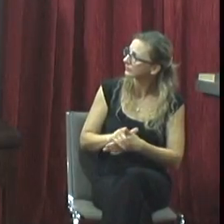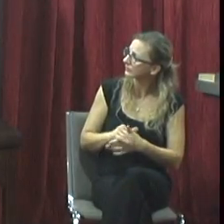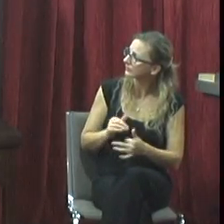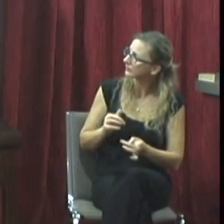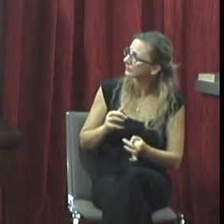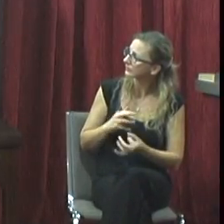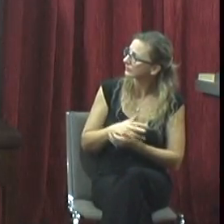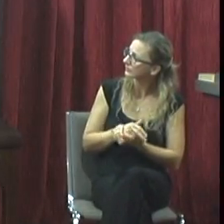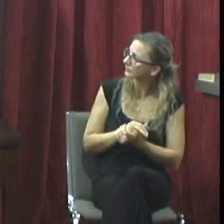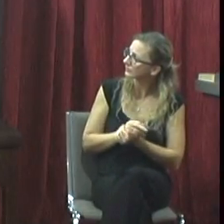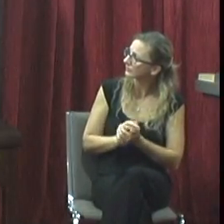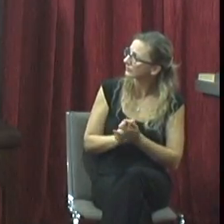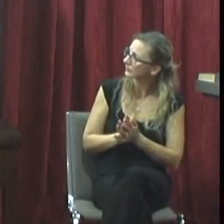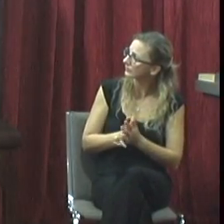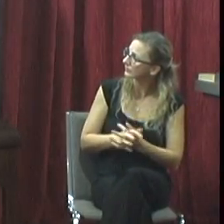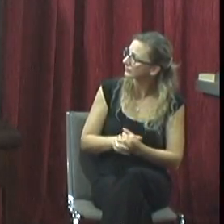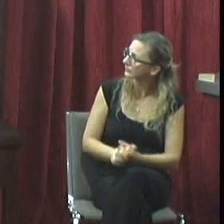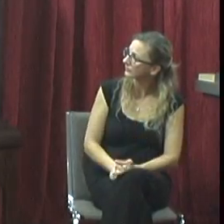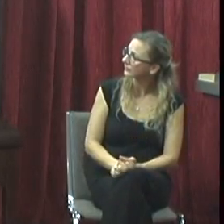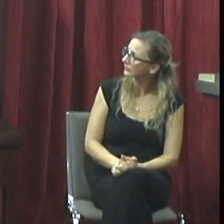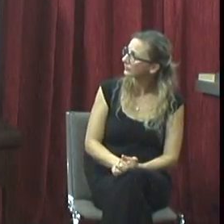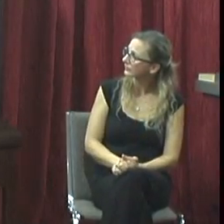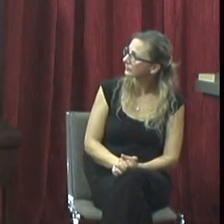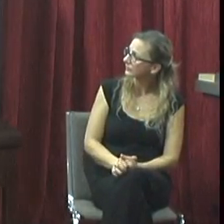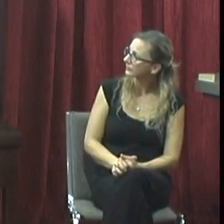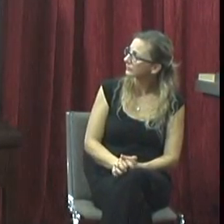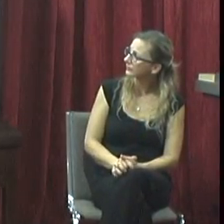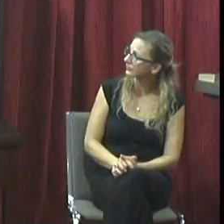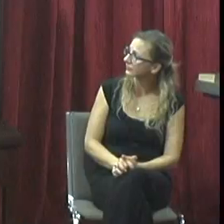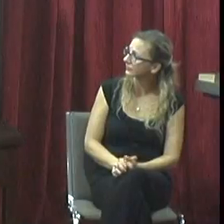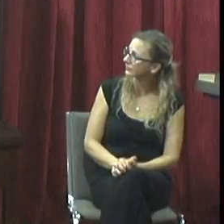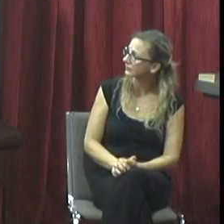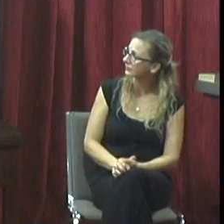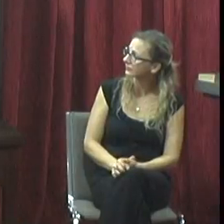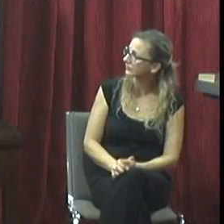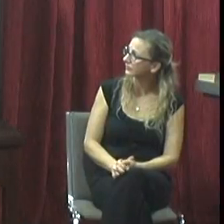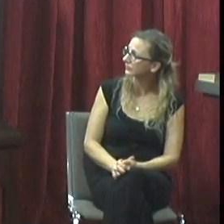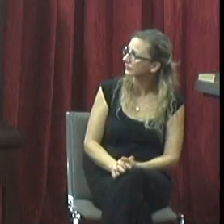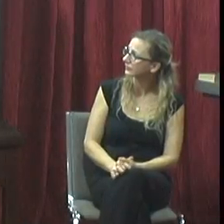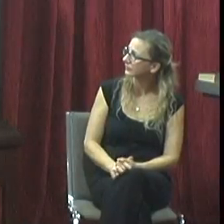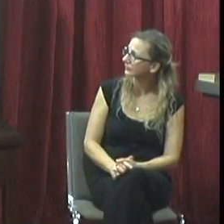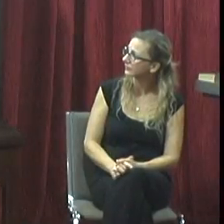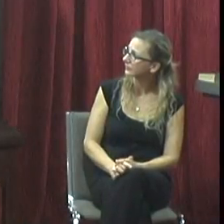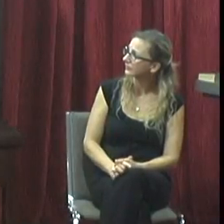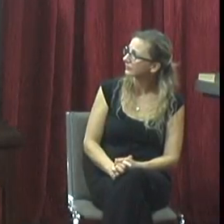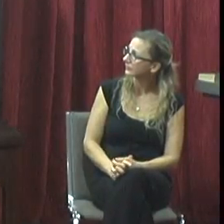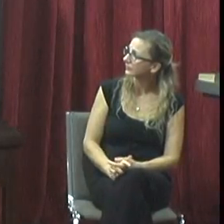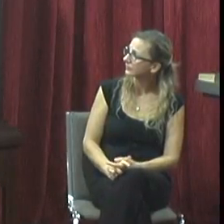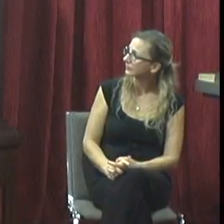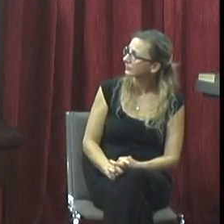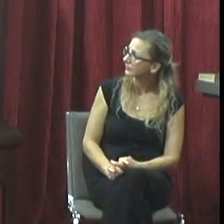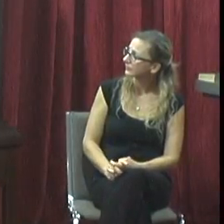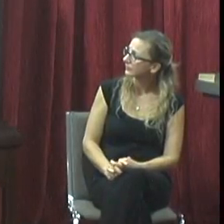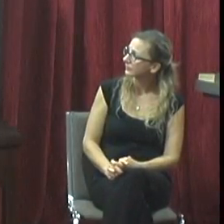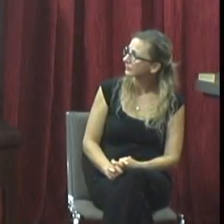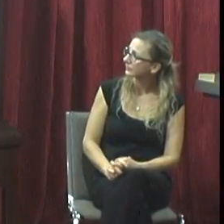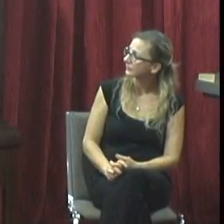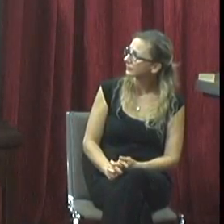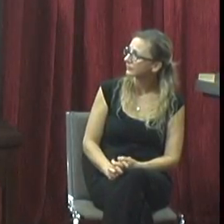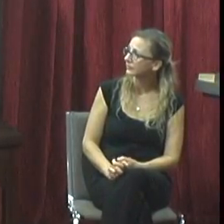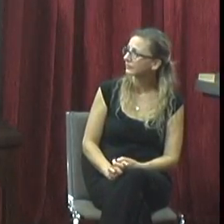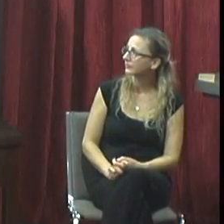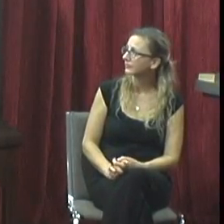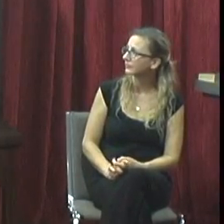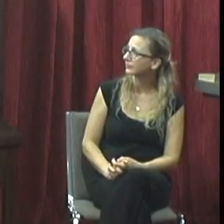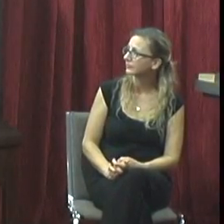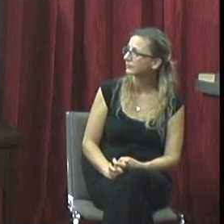name from the earth. Then what will you do for your great name?" So Joshua feared that because the